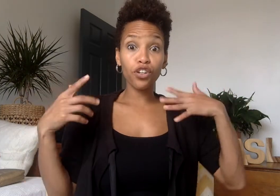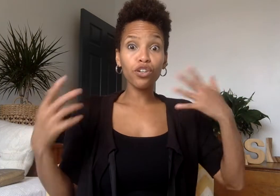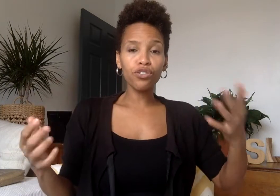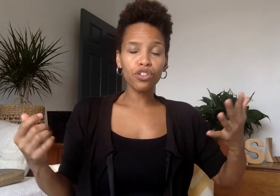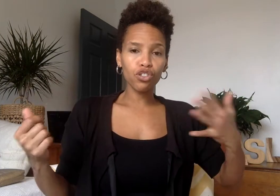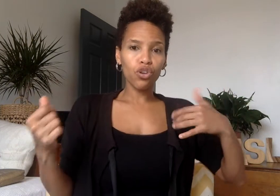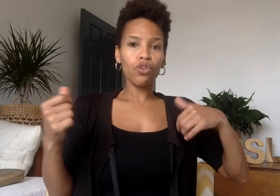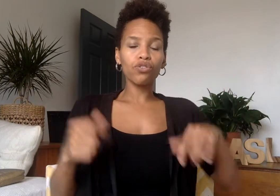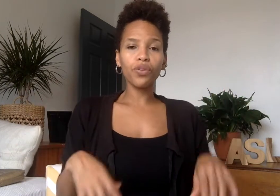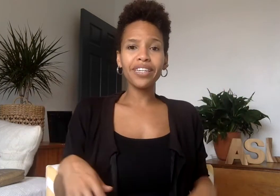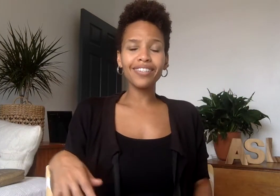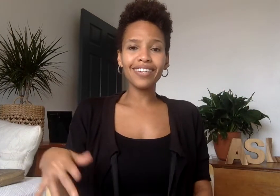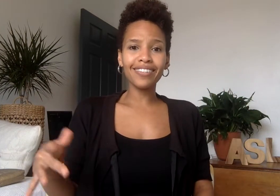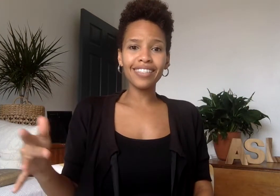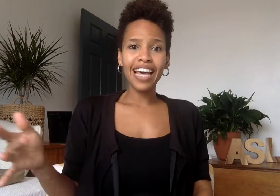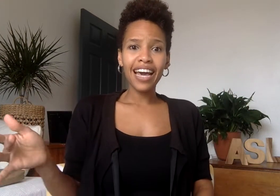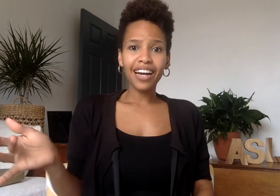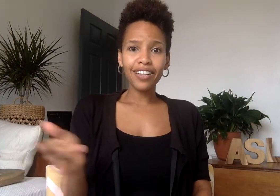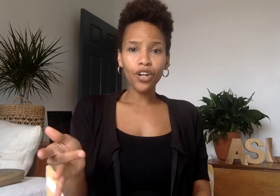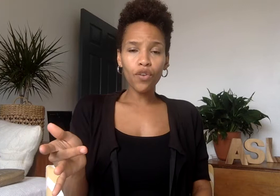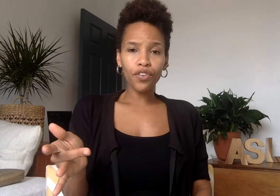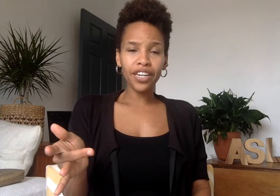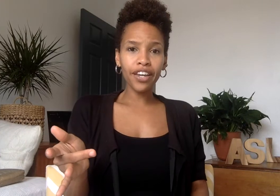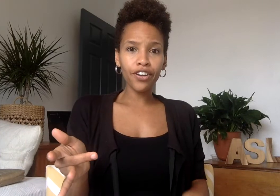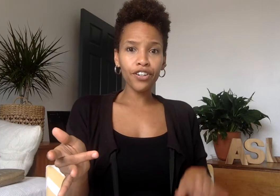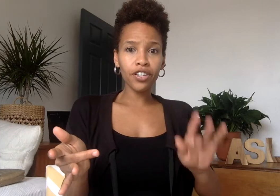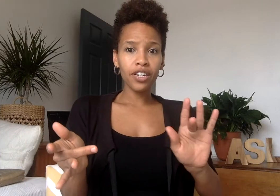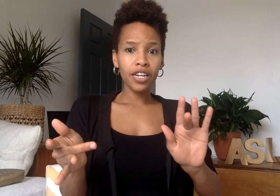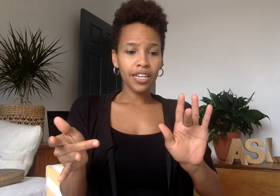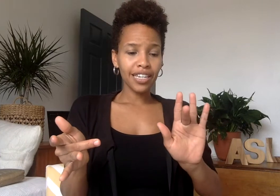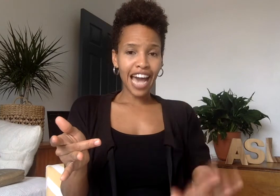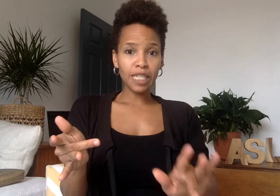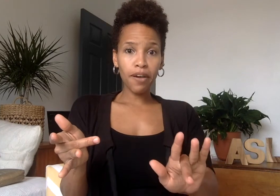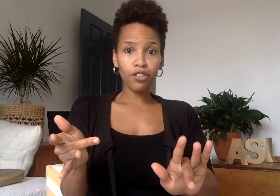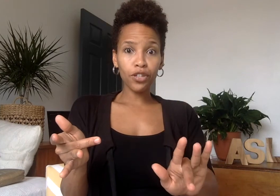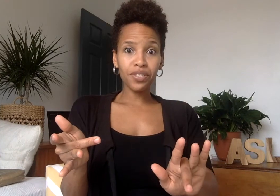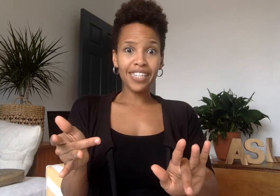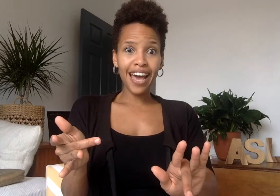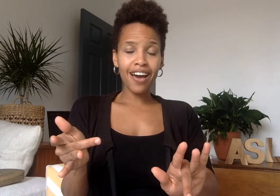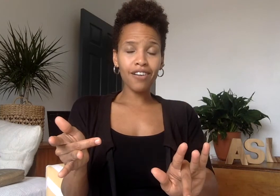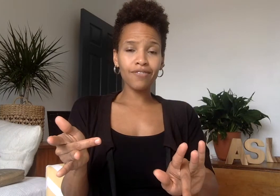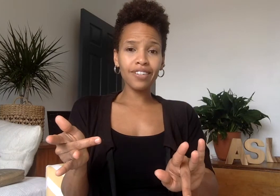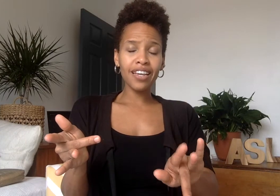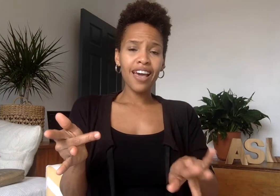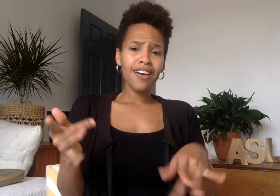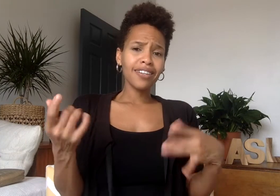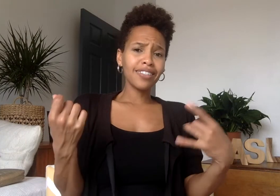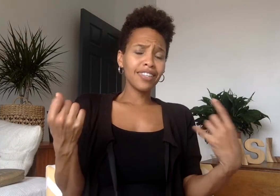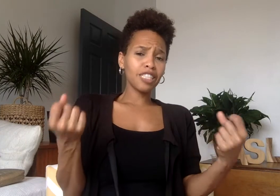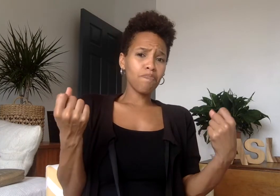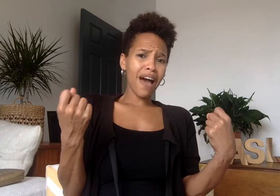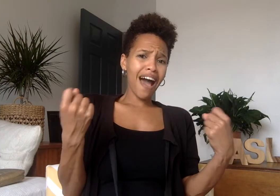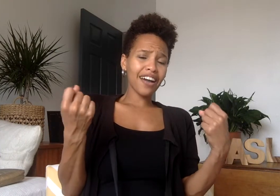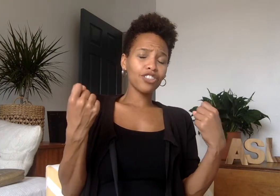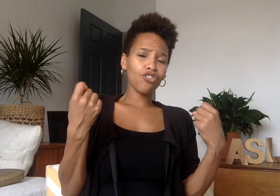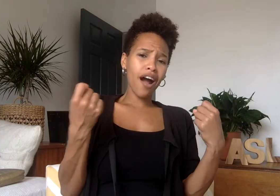cruise control. So he does click over here, gas pedal goes down, sits back,